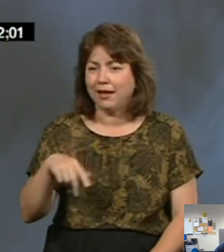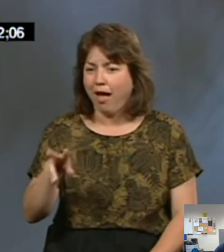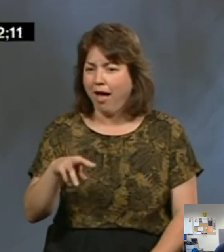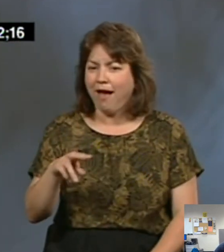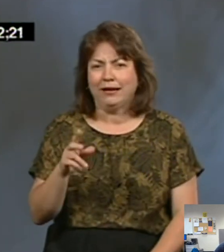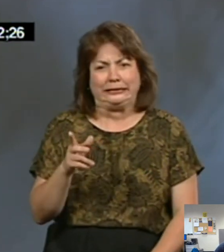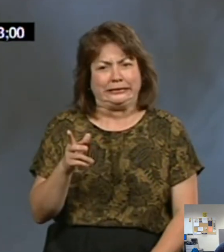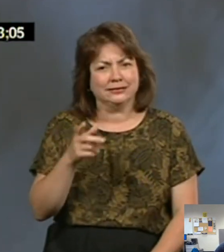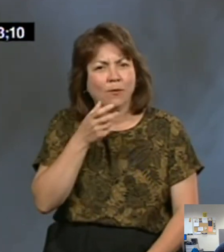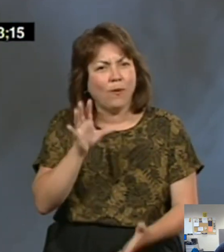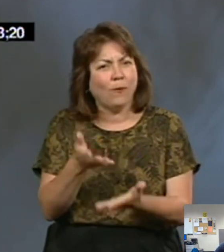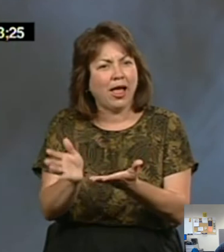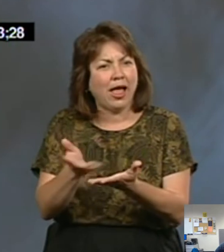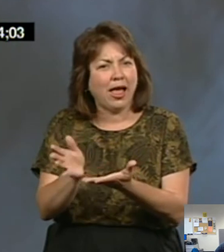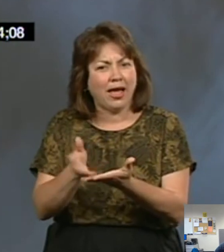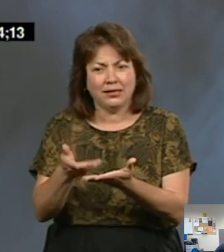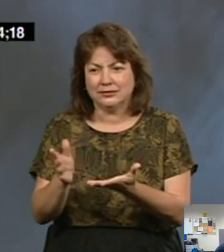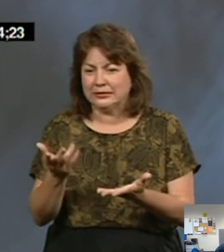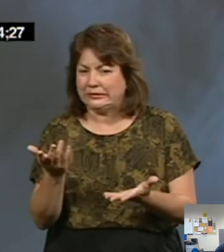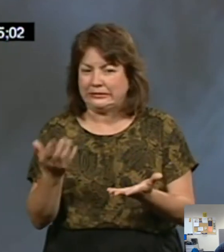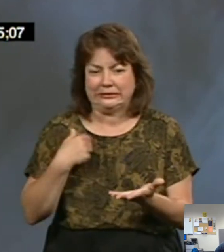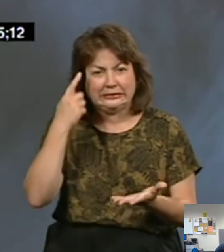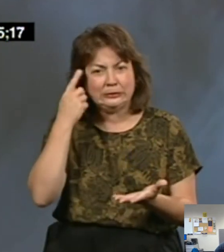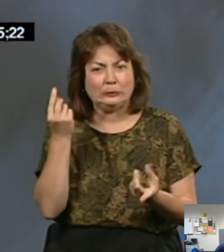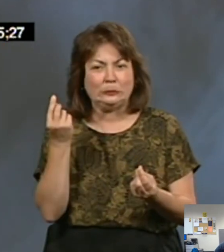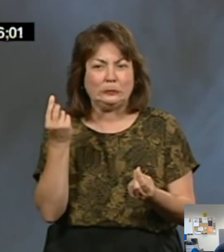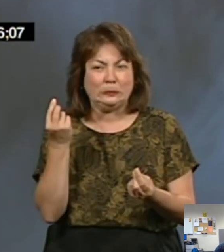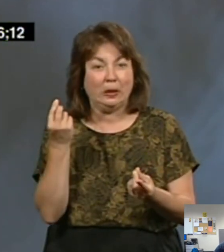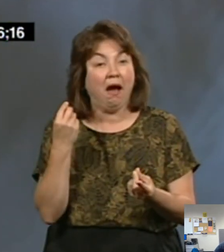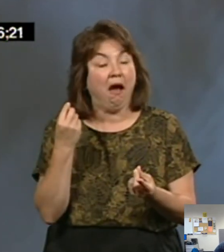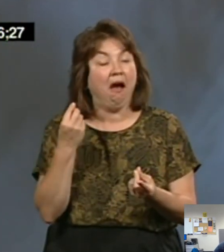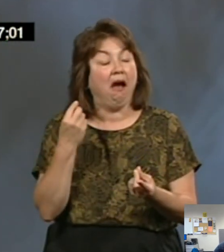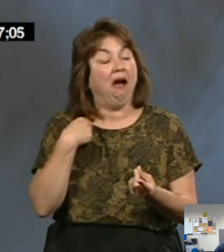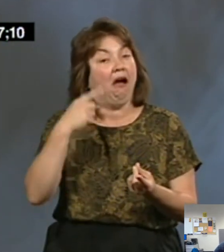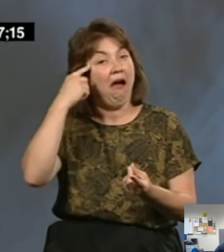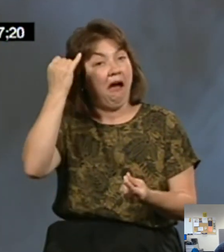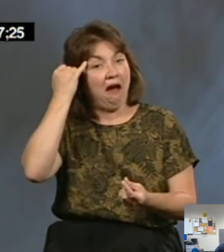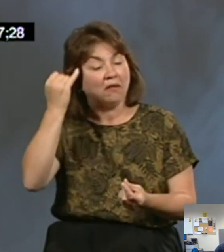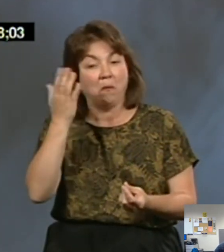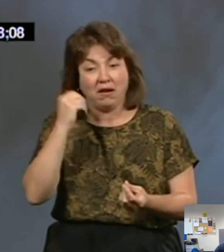There was red, yellow, green, everything. And I didn't want it to go to waste, so I was trying to figure out what I should